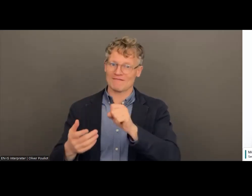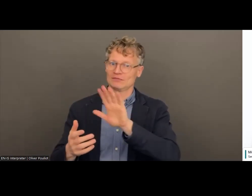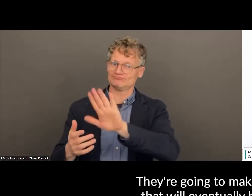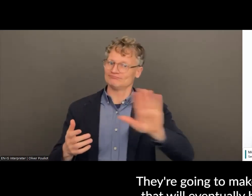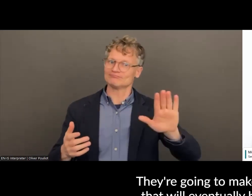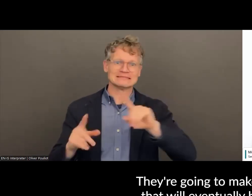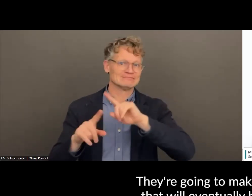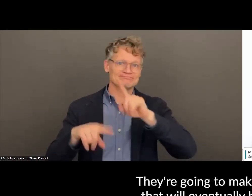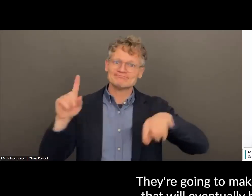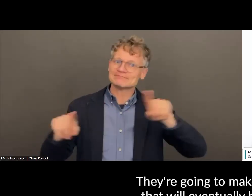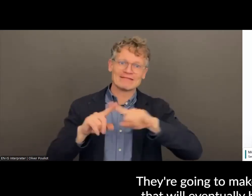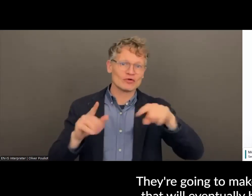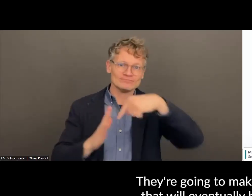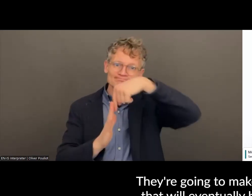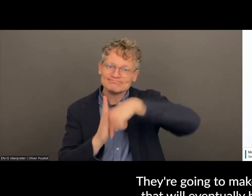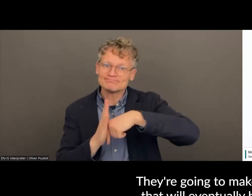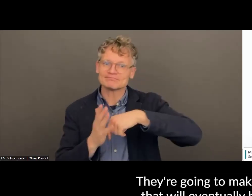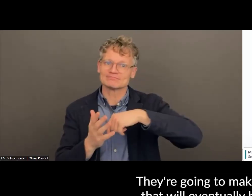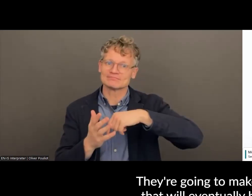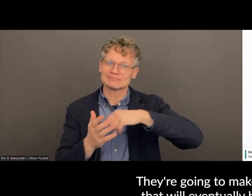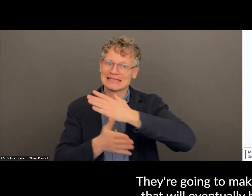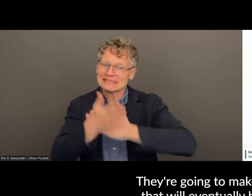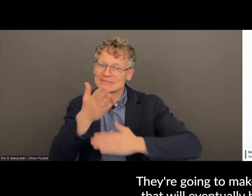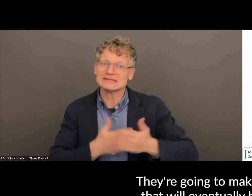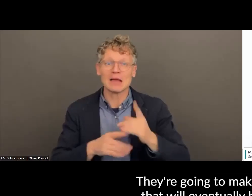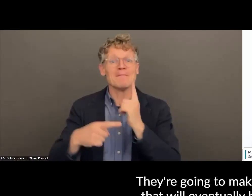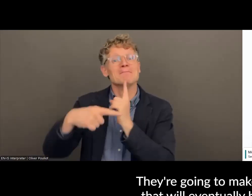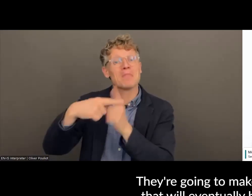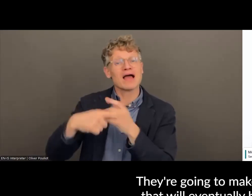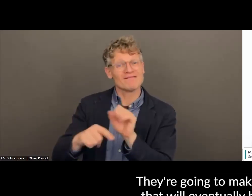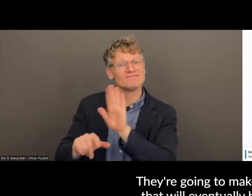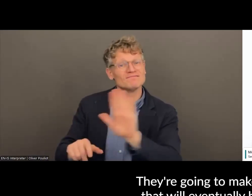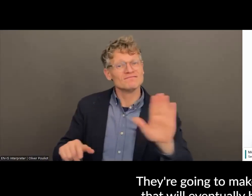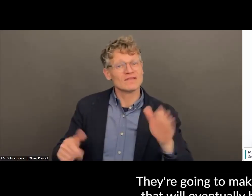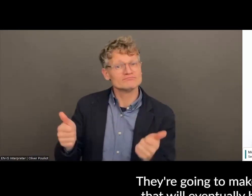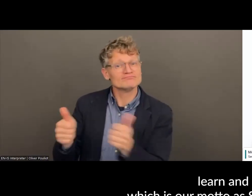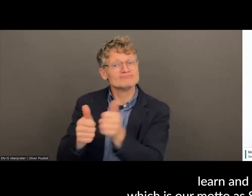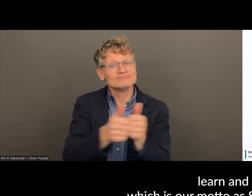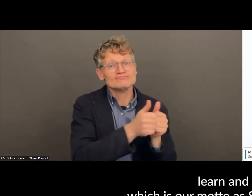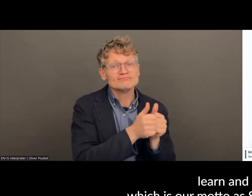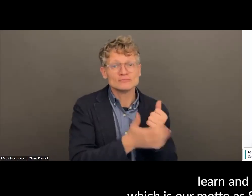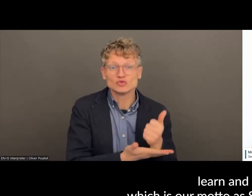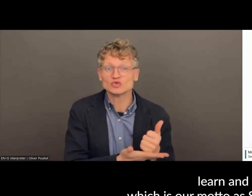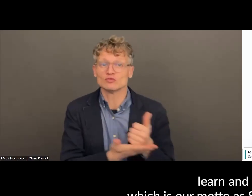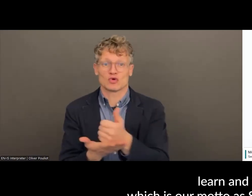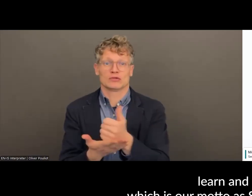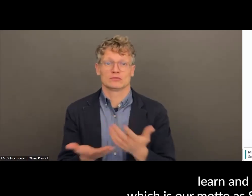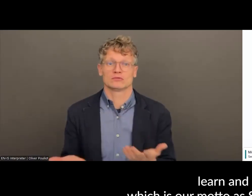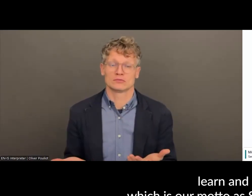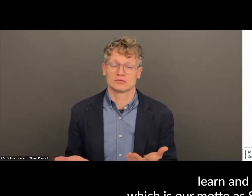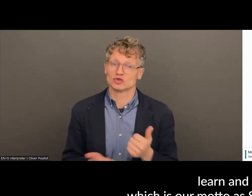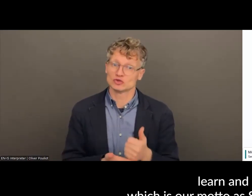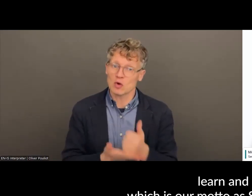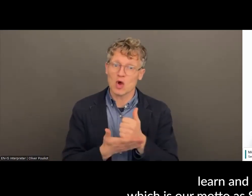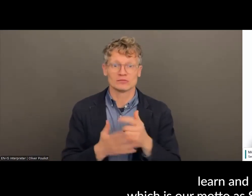caregivers. They're going to make them have skills that will eventually help them to live, learn, and thrive,